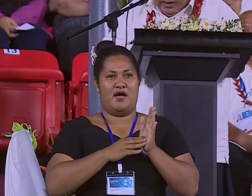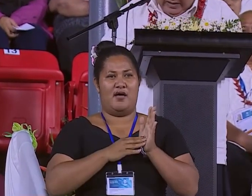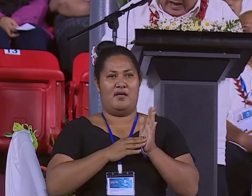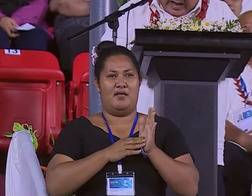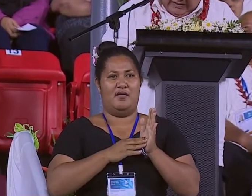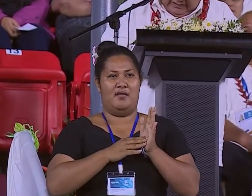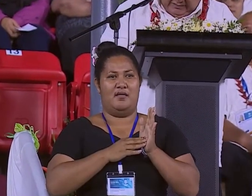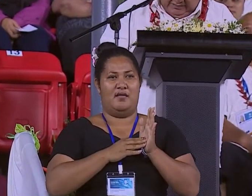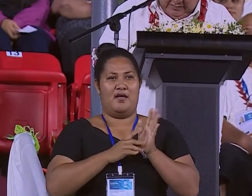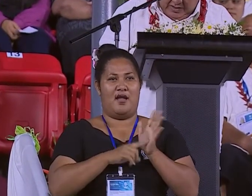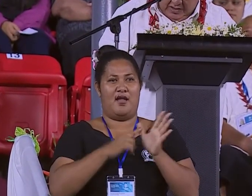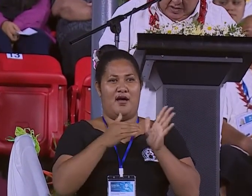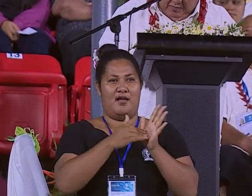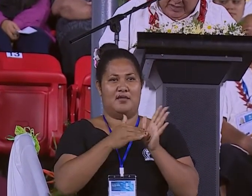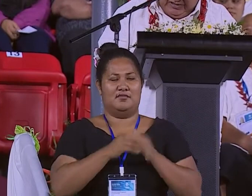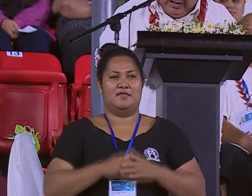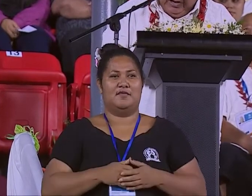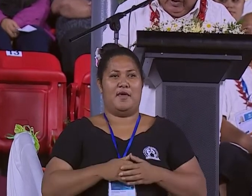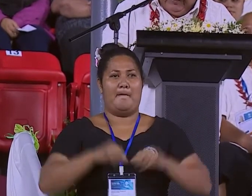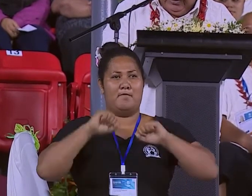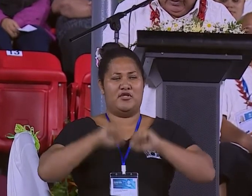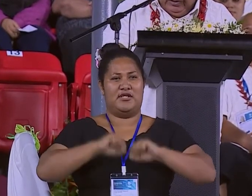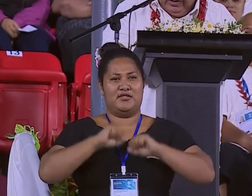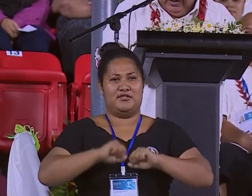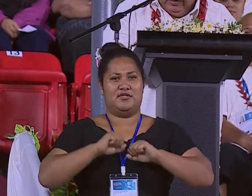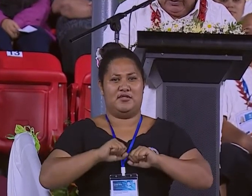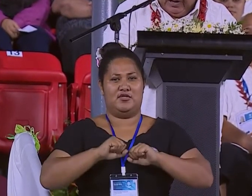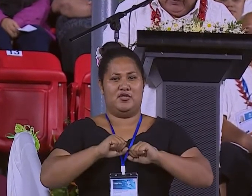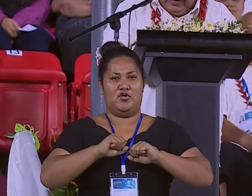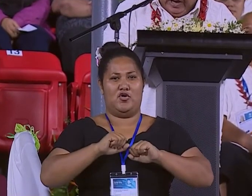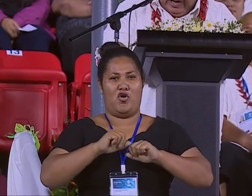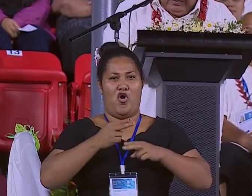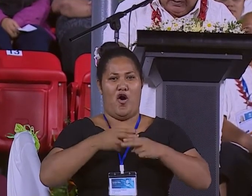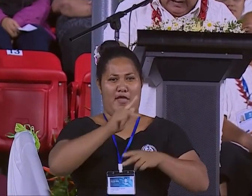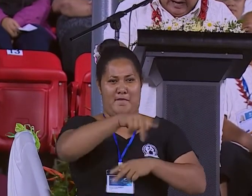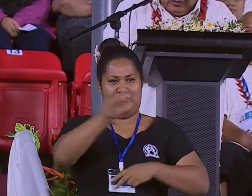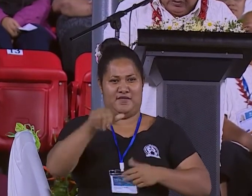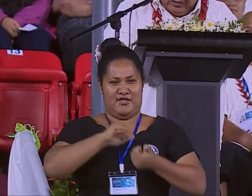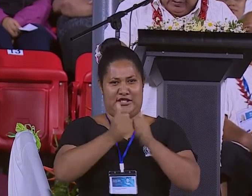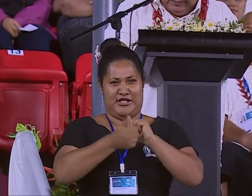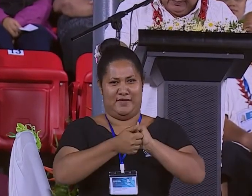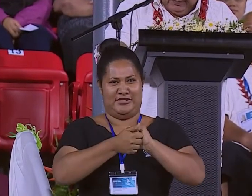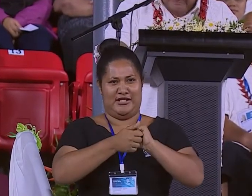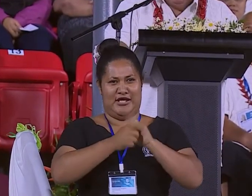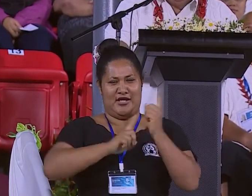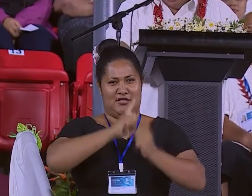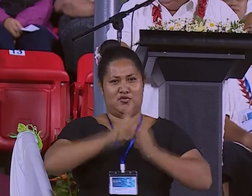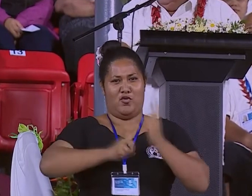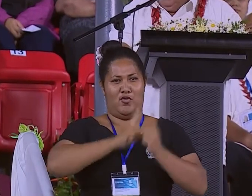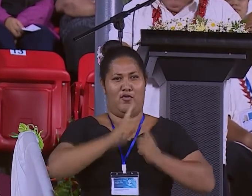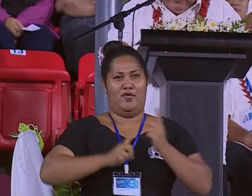Mr. Vidya Lagan, President of the Pacific